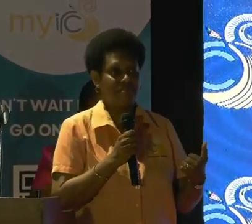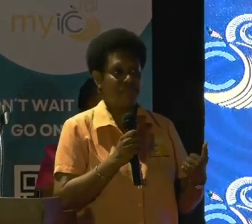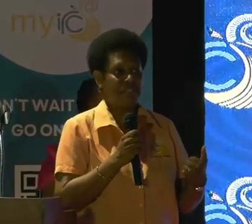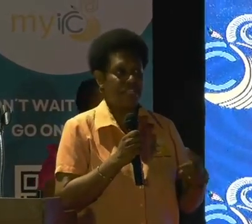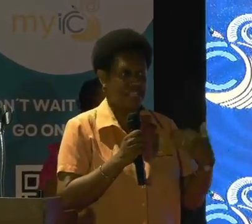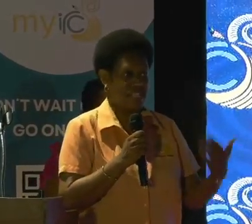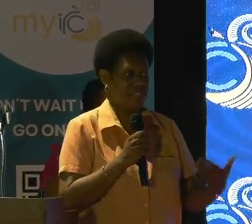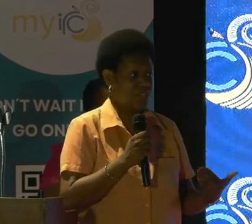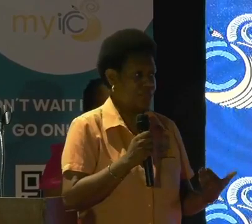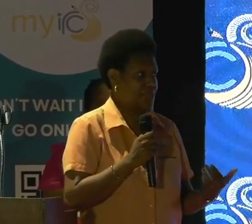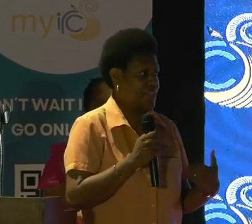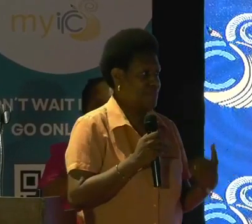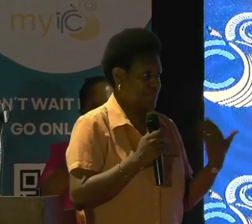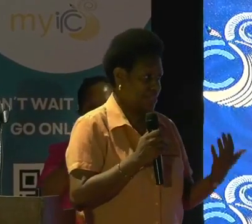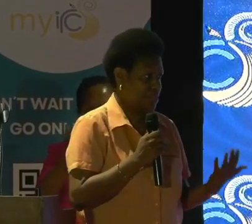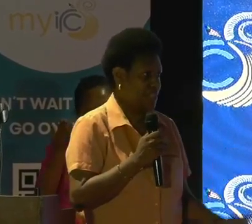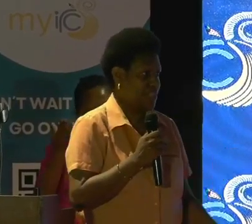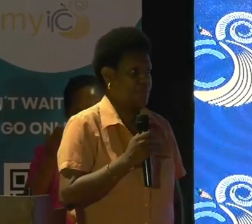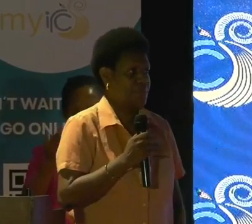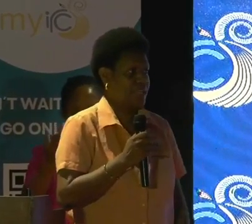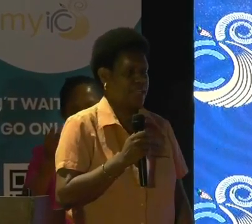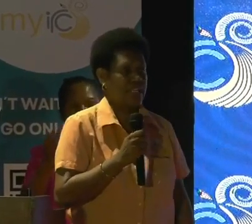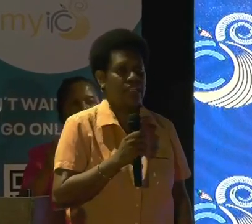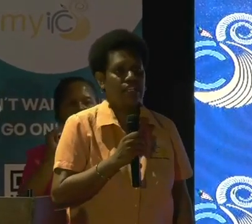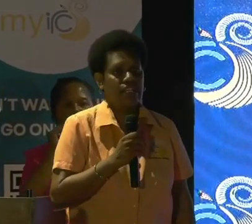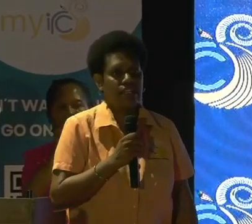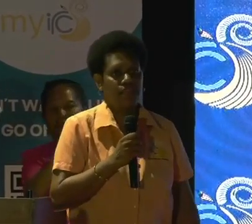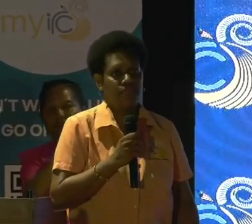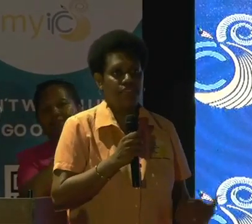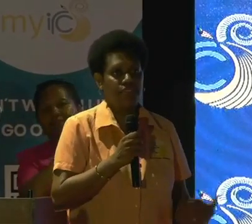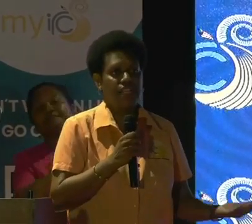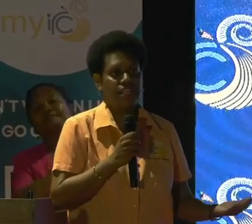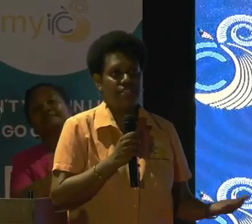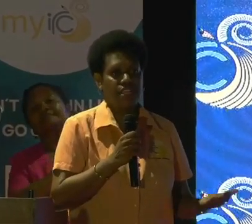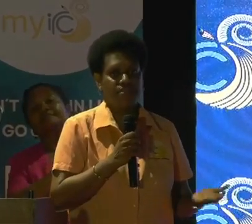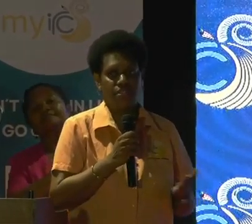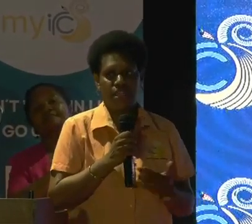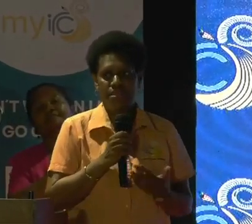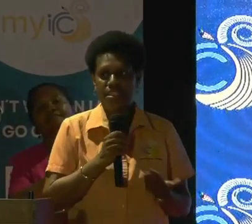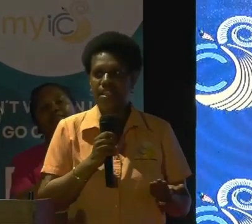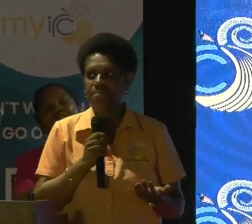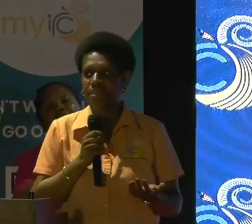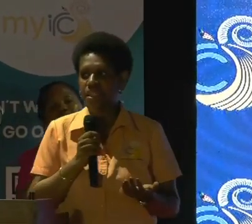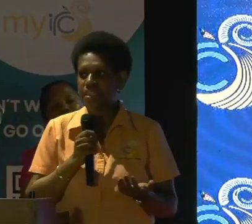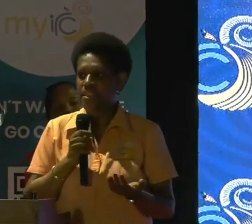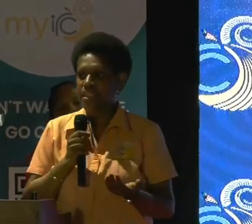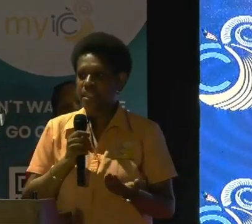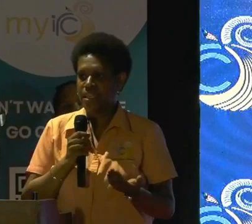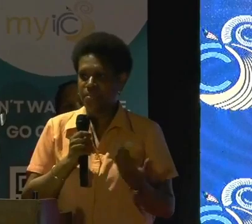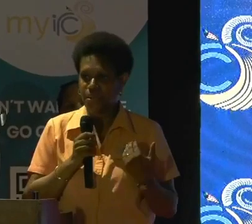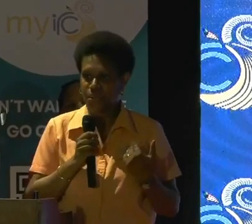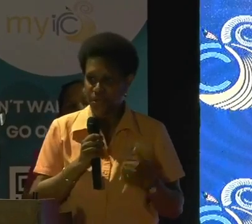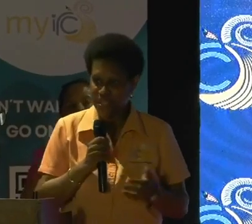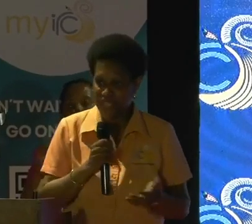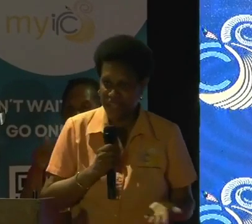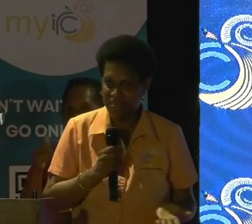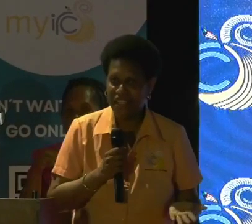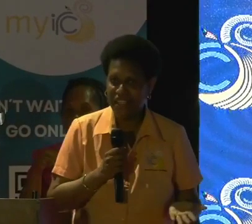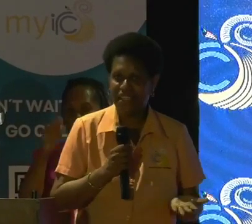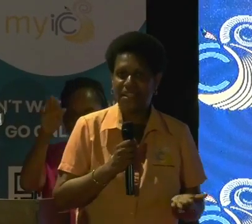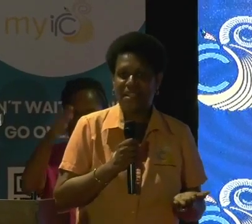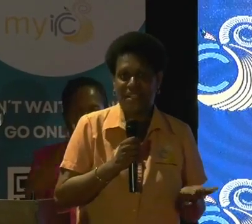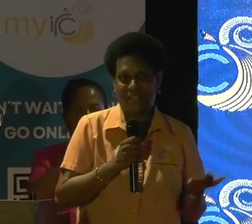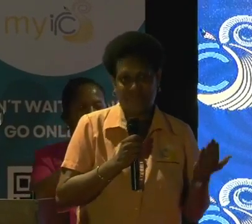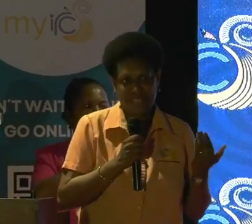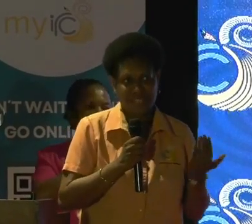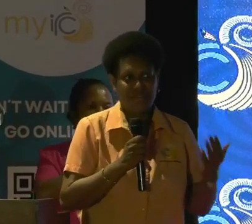tea forward, and thank you Lipla having lunch one time during lunchtime. So time this lampinis. Go home